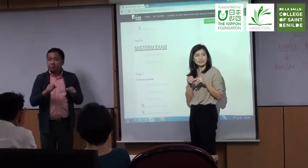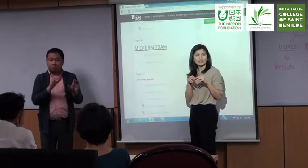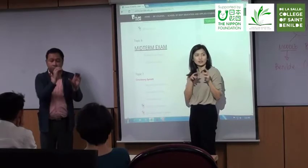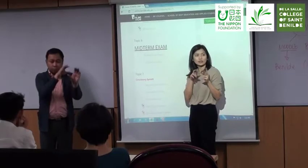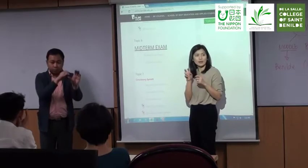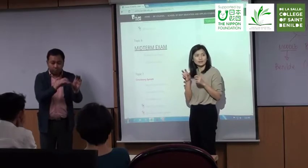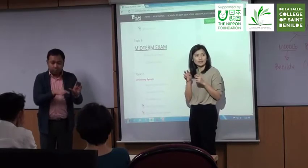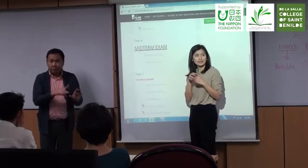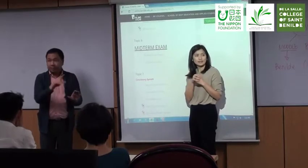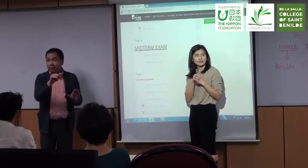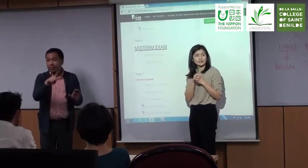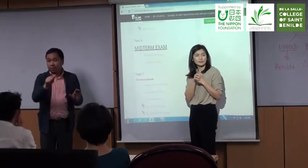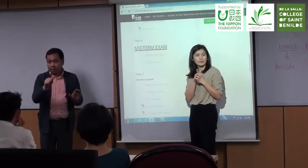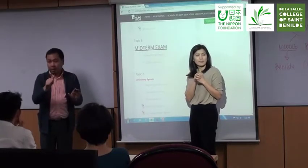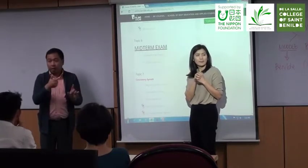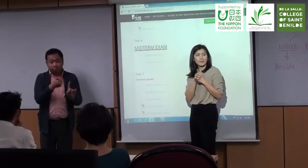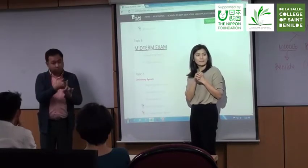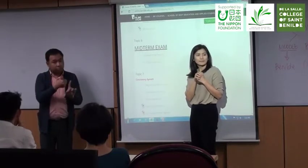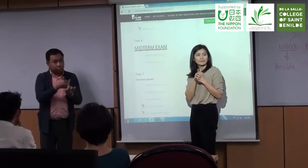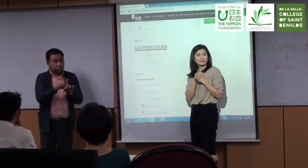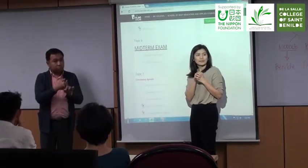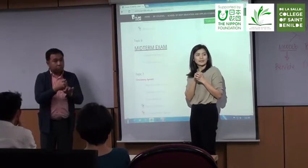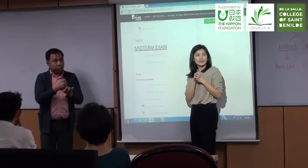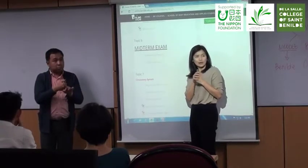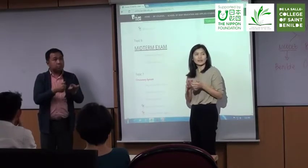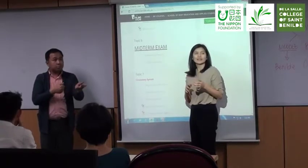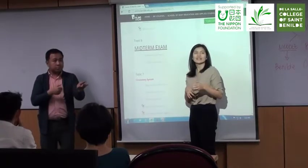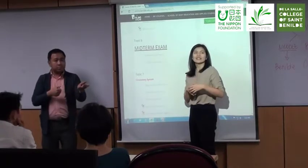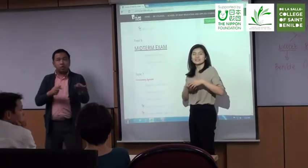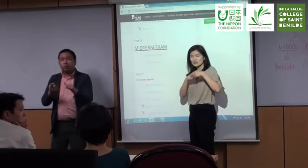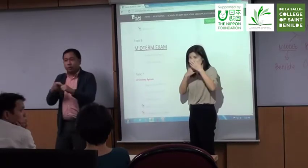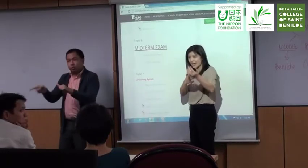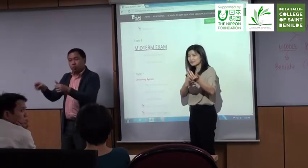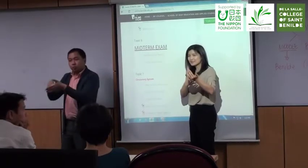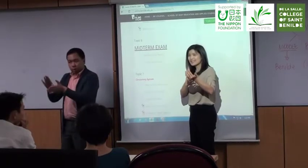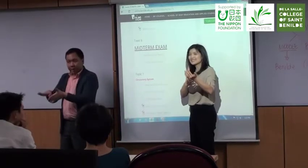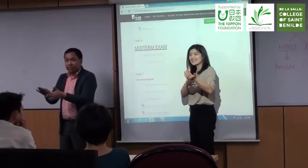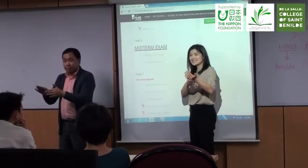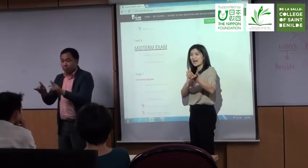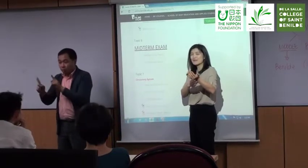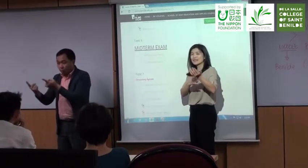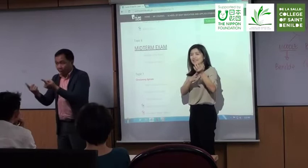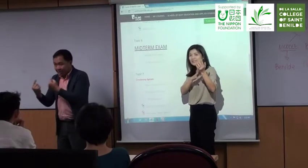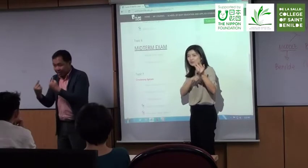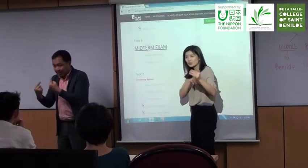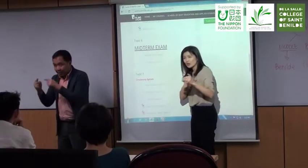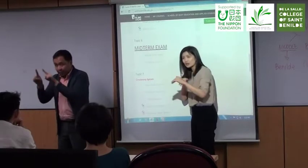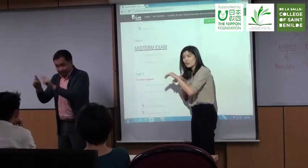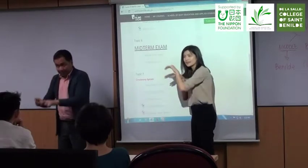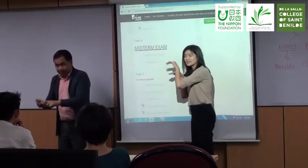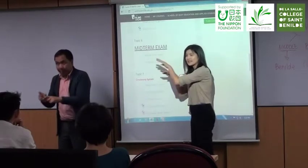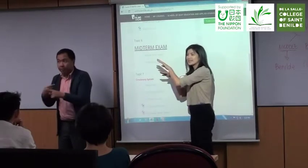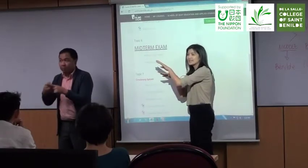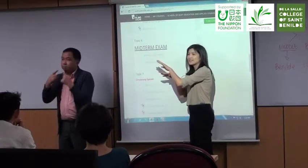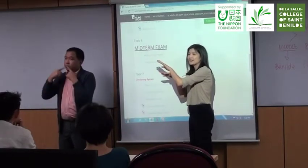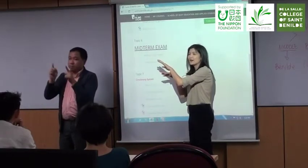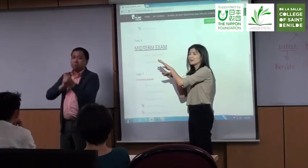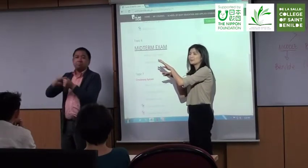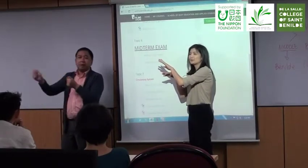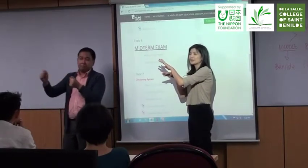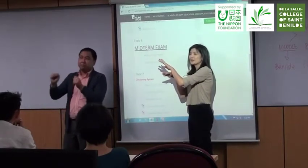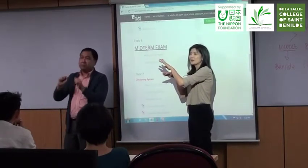data and automatic. You just have to take the exam. Okay. And then You just have to take the exam and then it will